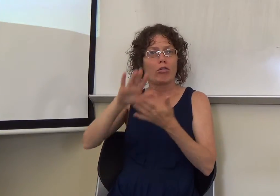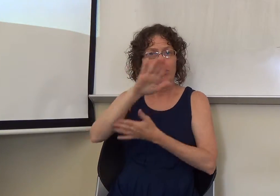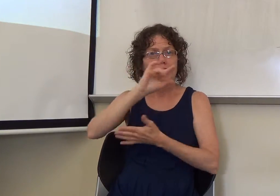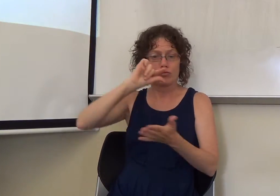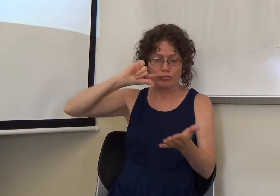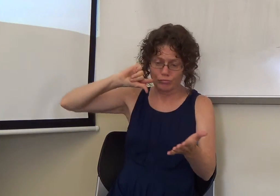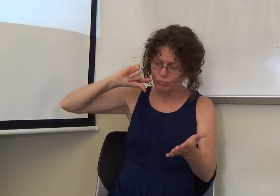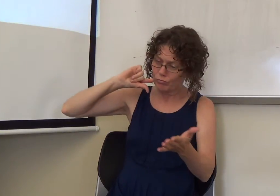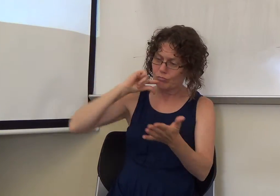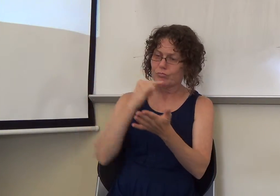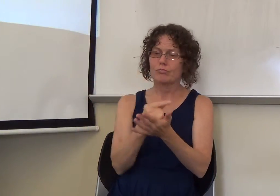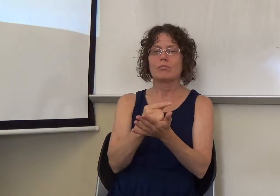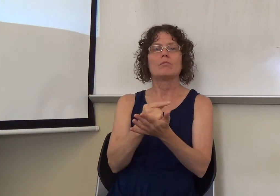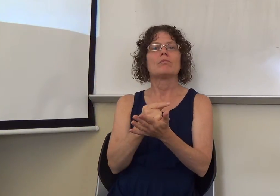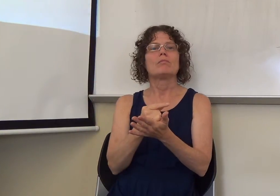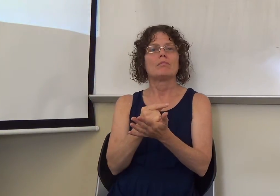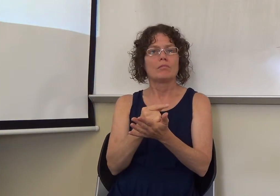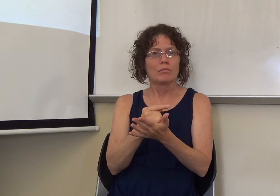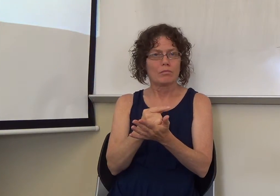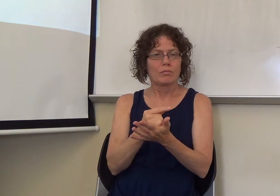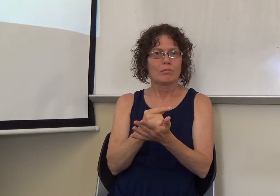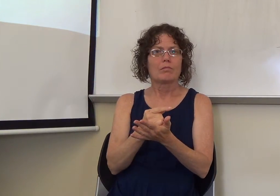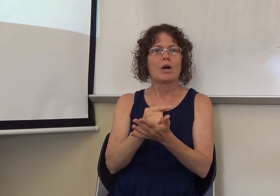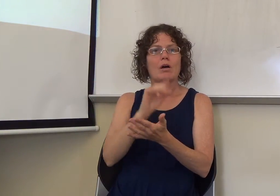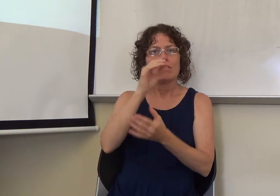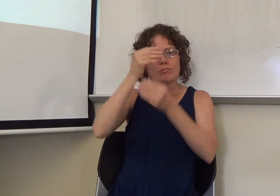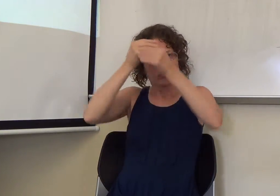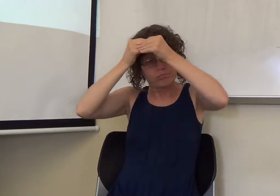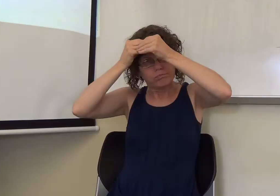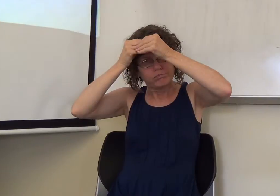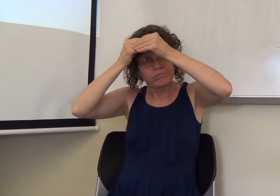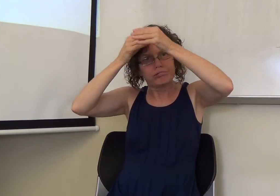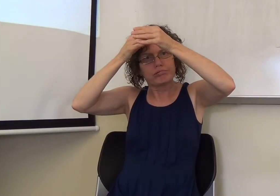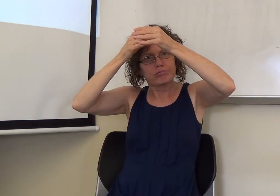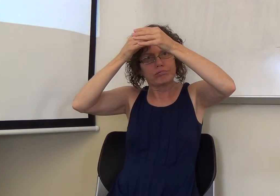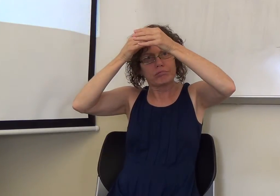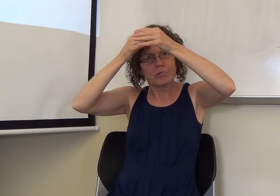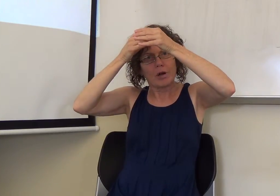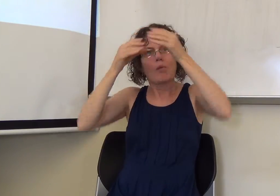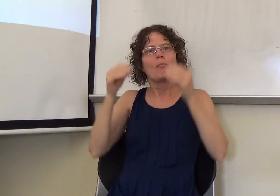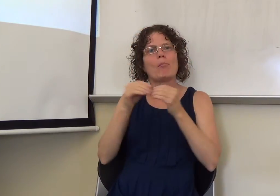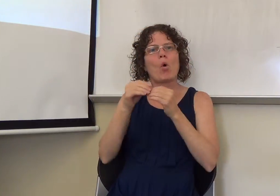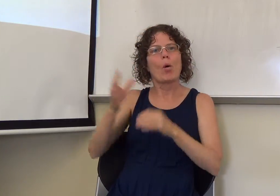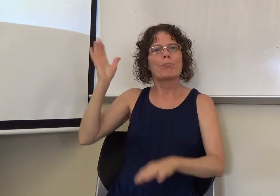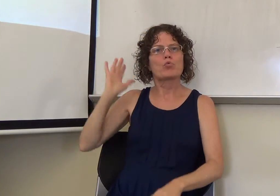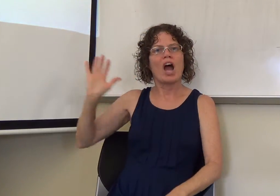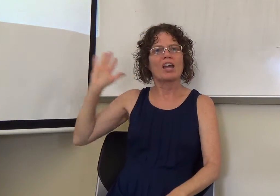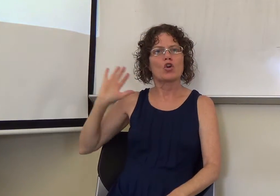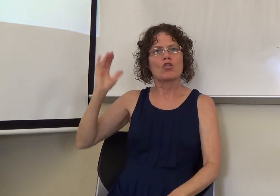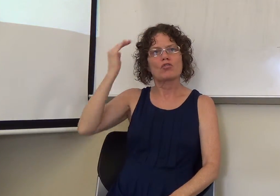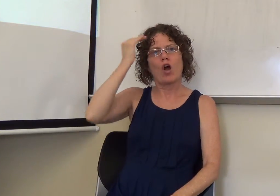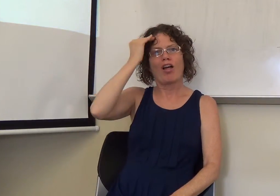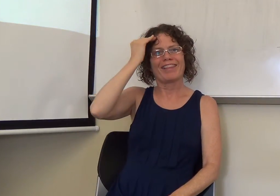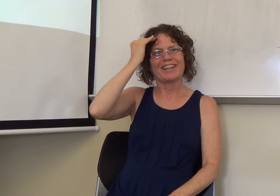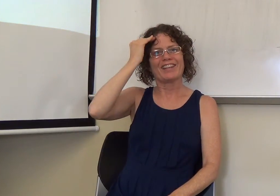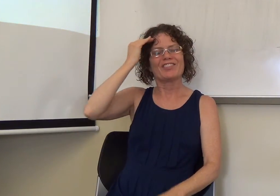to have a bigger bank of prior knowledge that you have put together from all these different things.